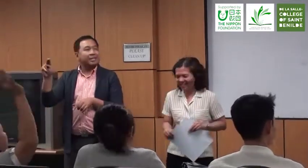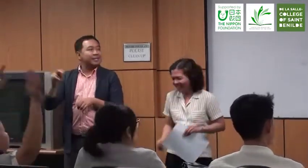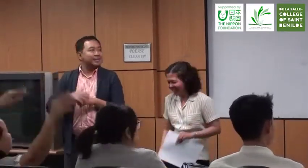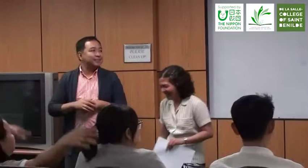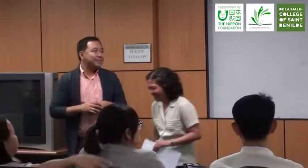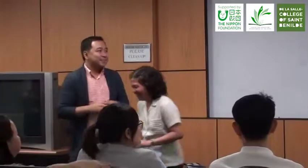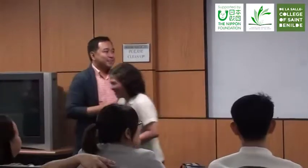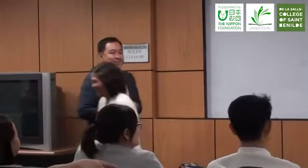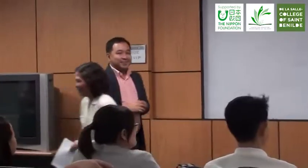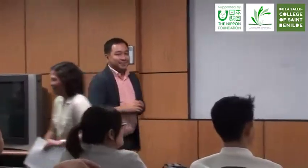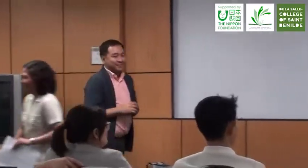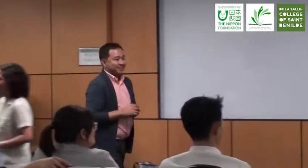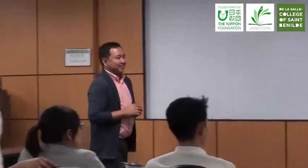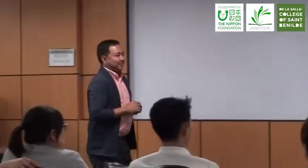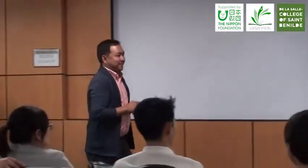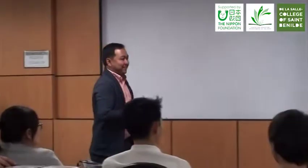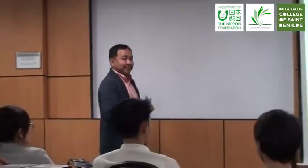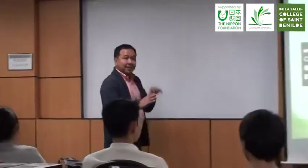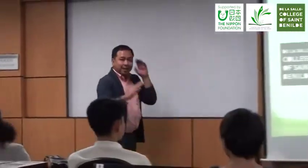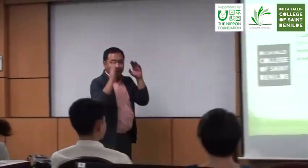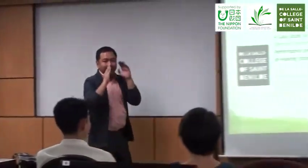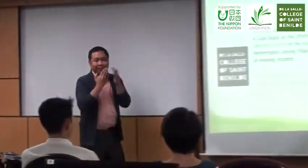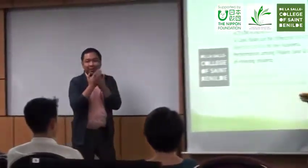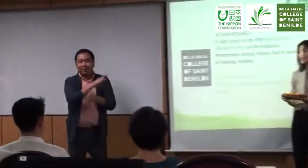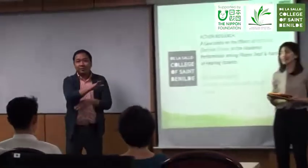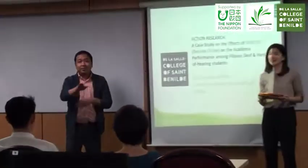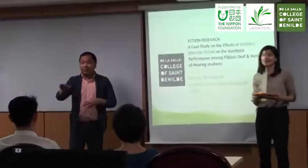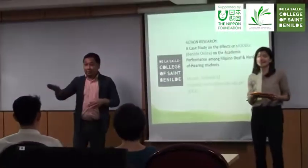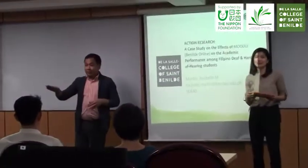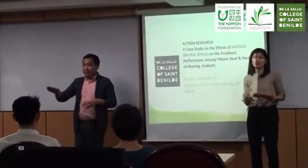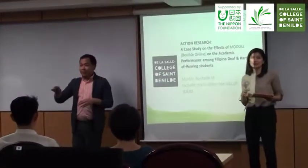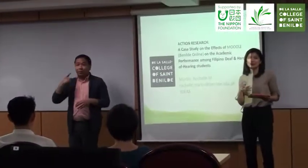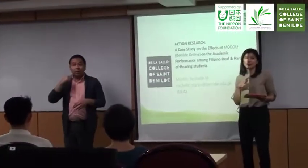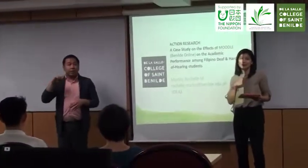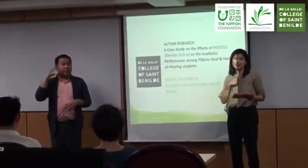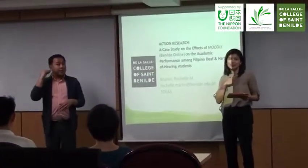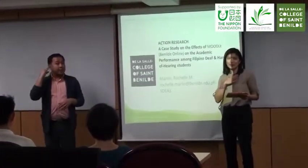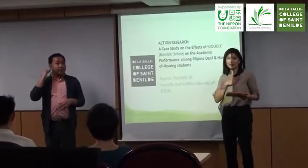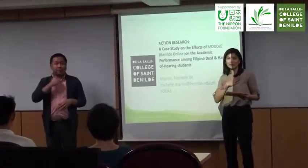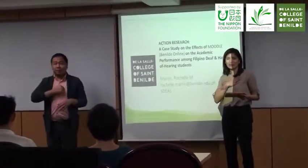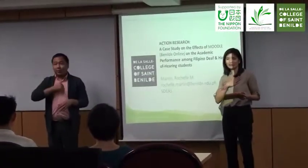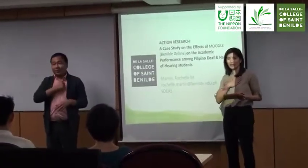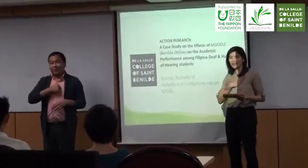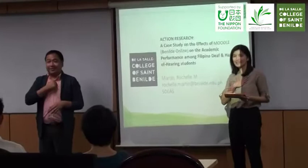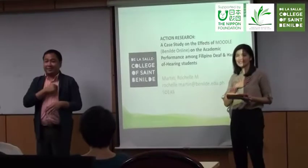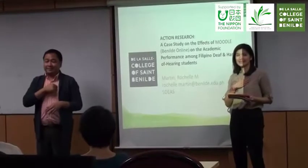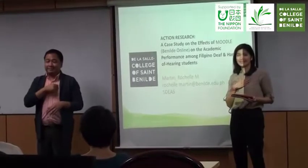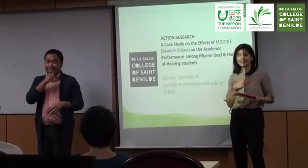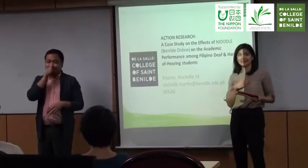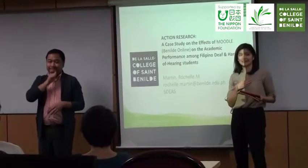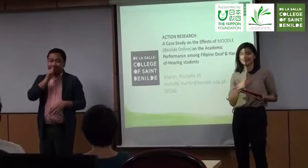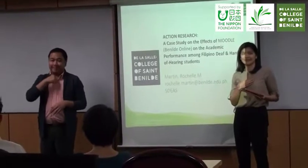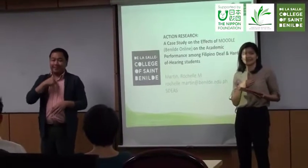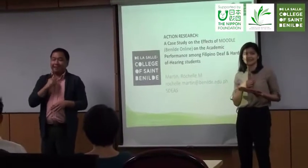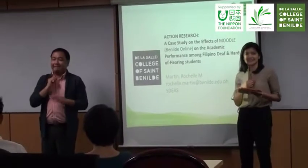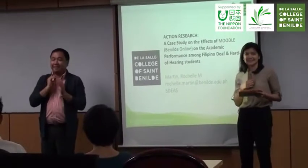Hi, good afternoon. For the hearing, I'm so sorry. Please bear with my voice.